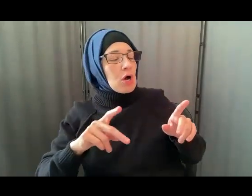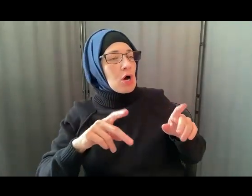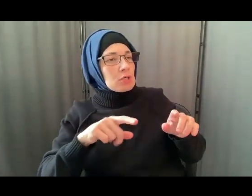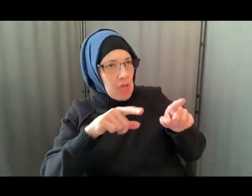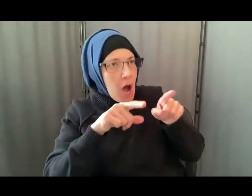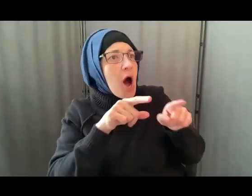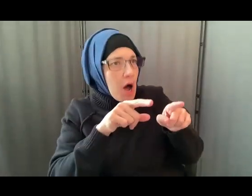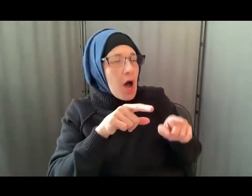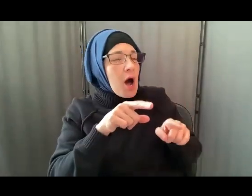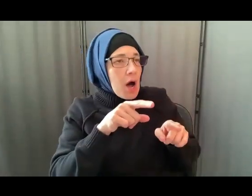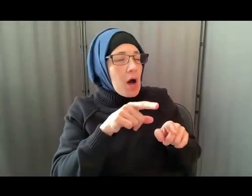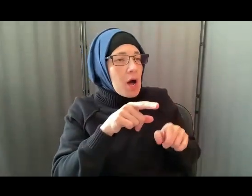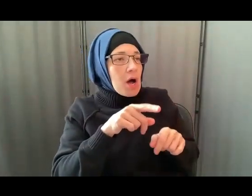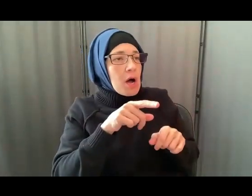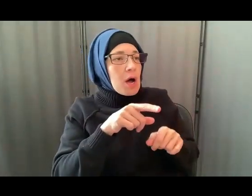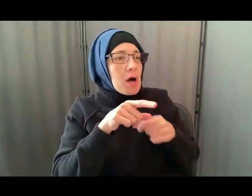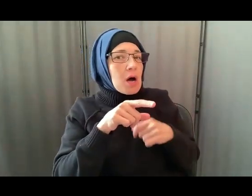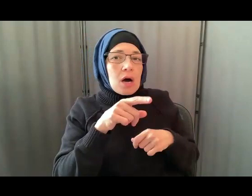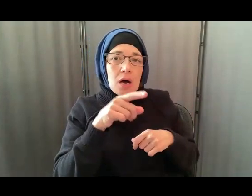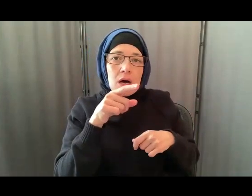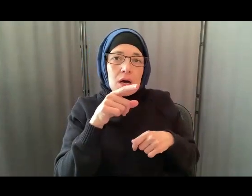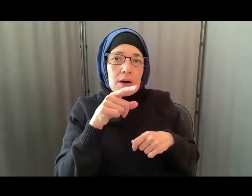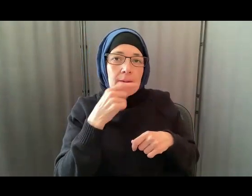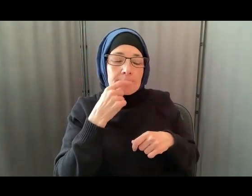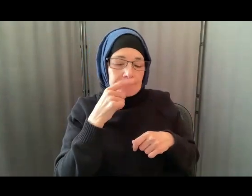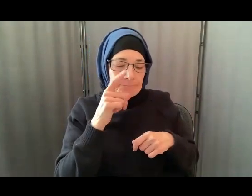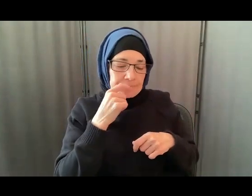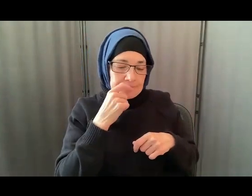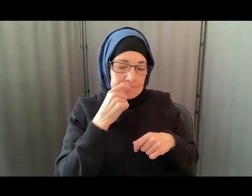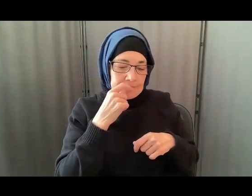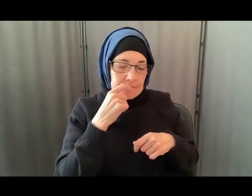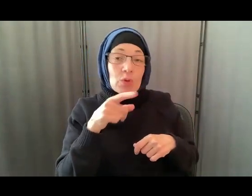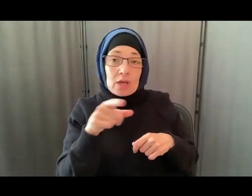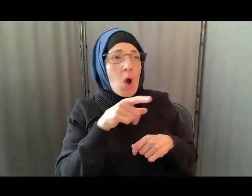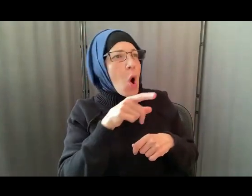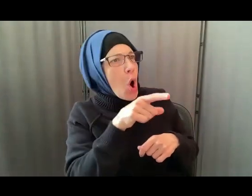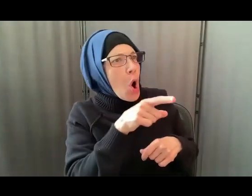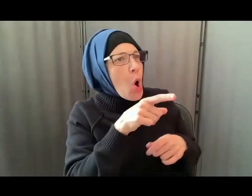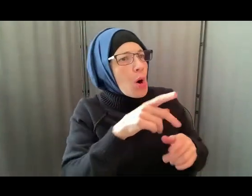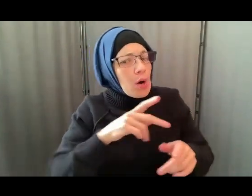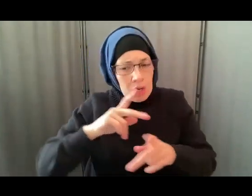that he brought people who are dead to life.